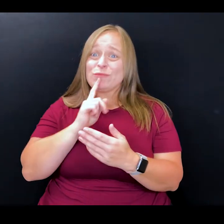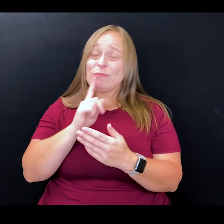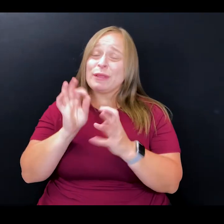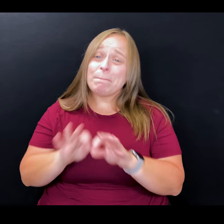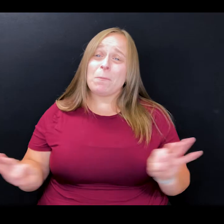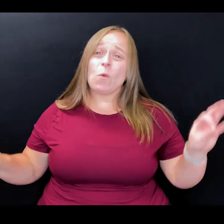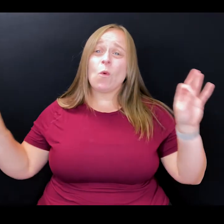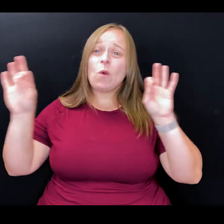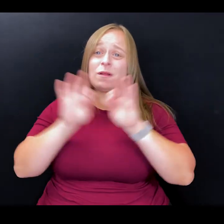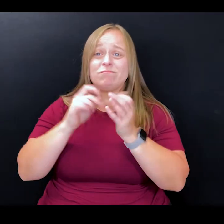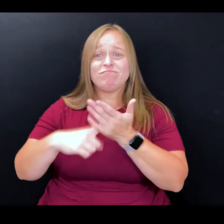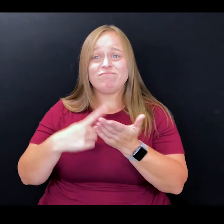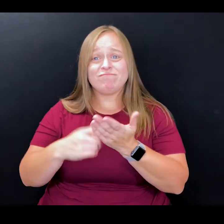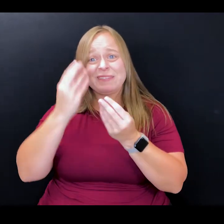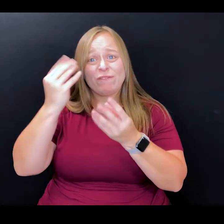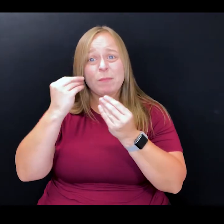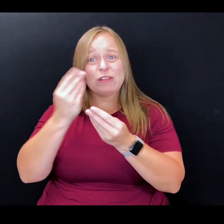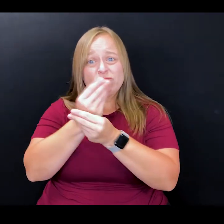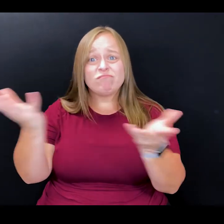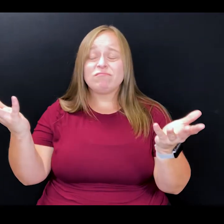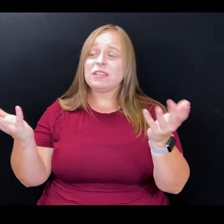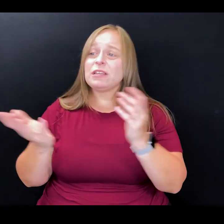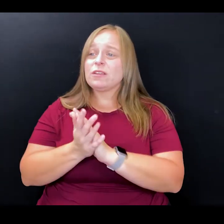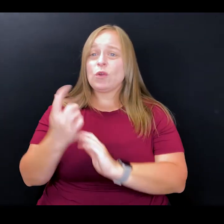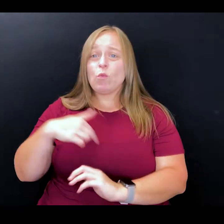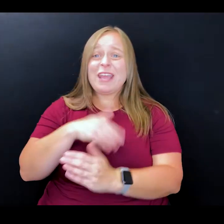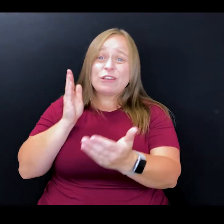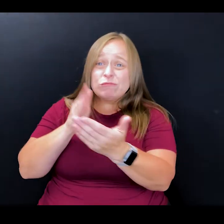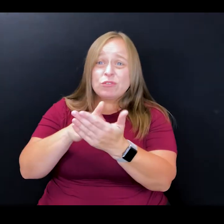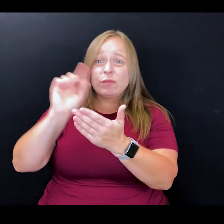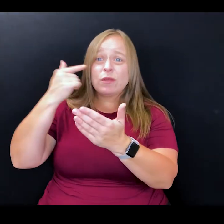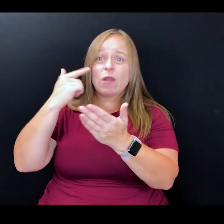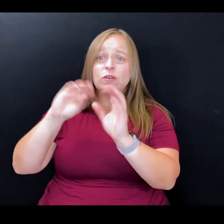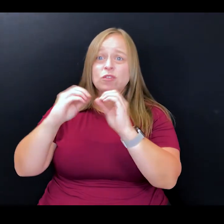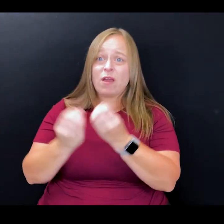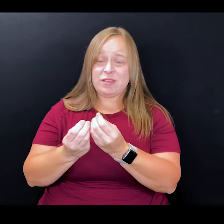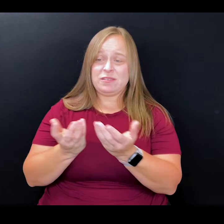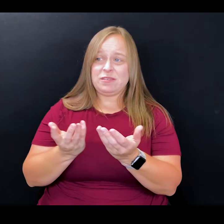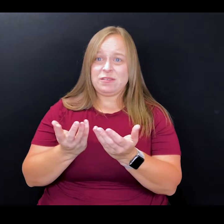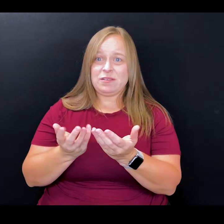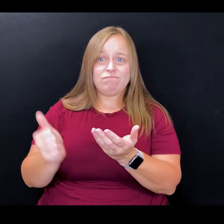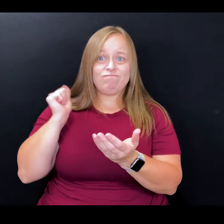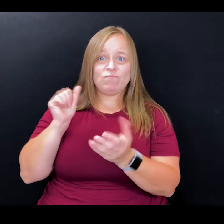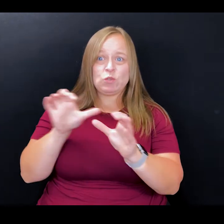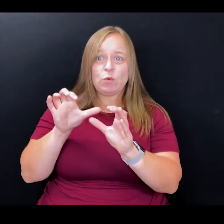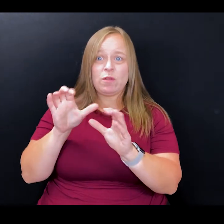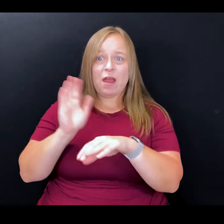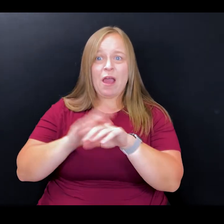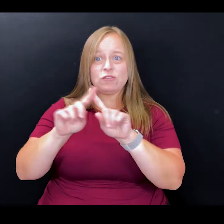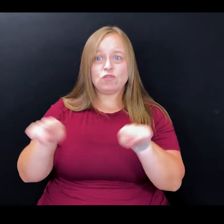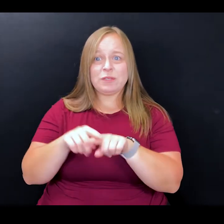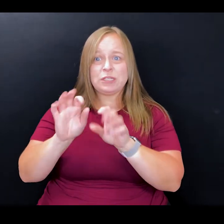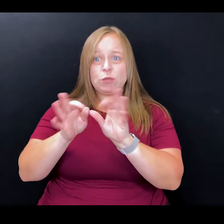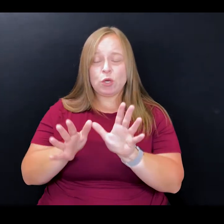really, really important press conferences. We had to sue the governor's office because they refused to do